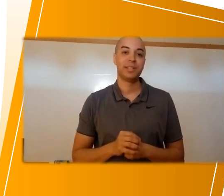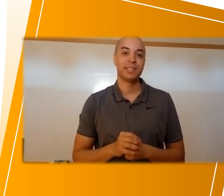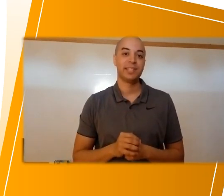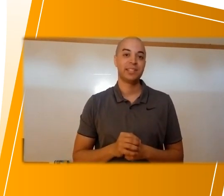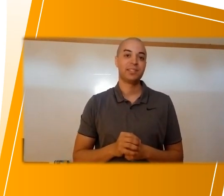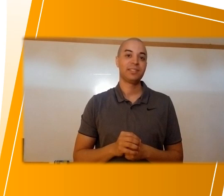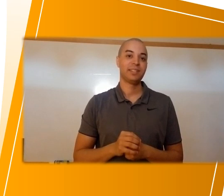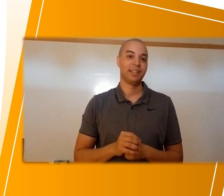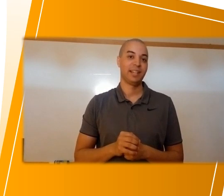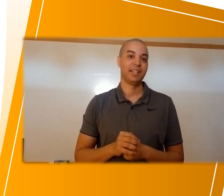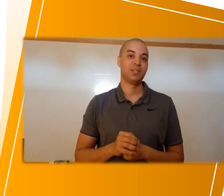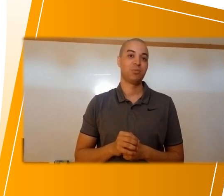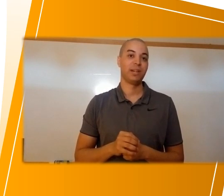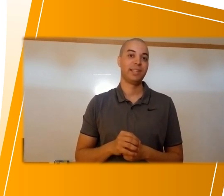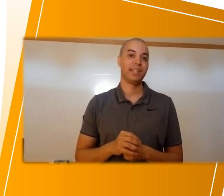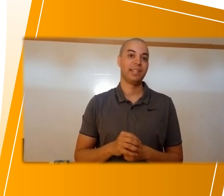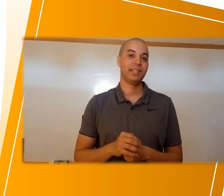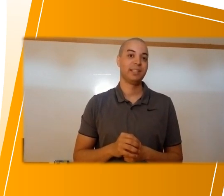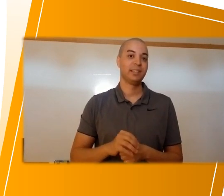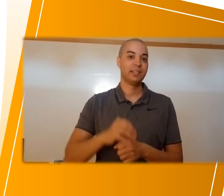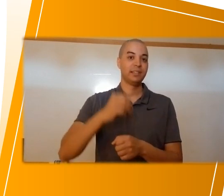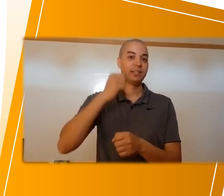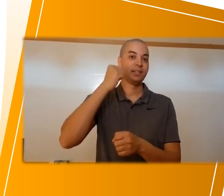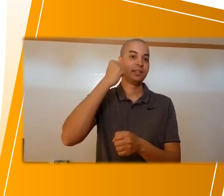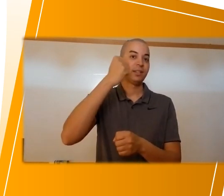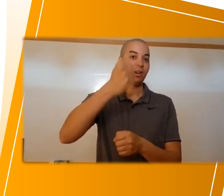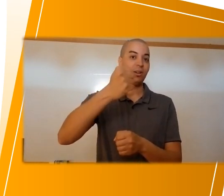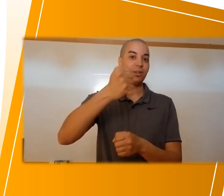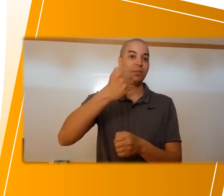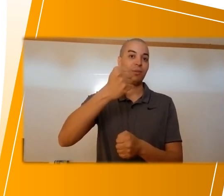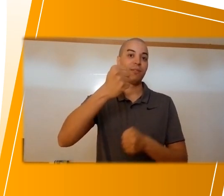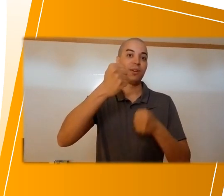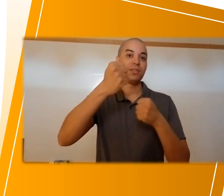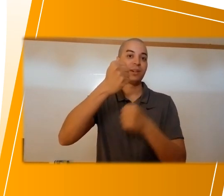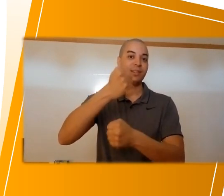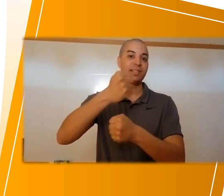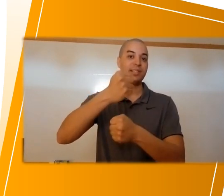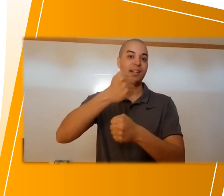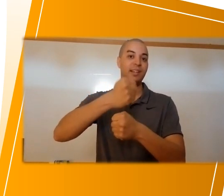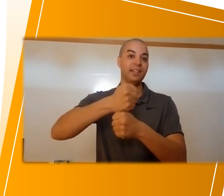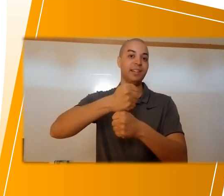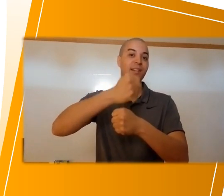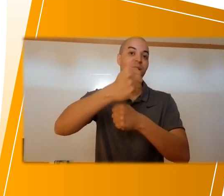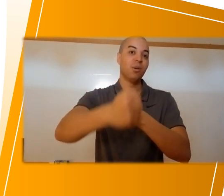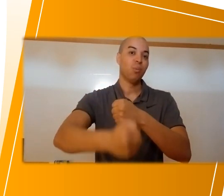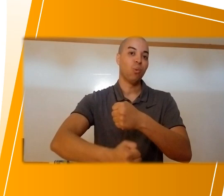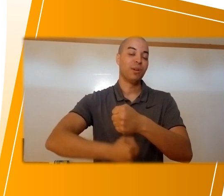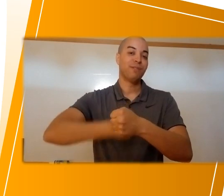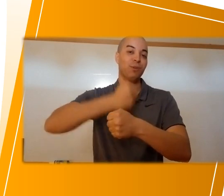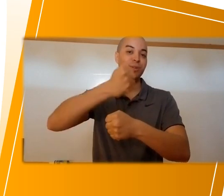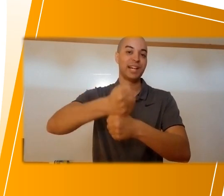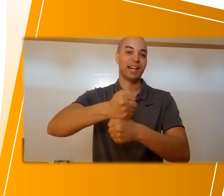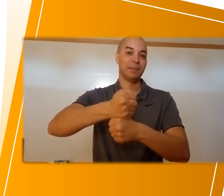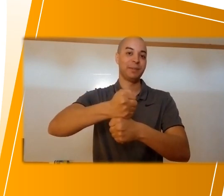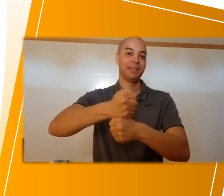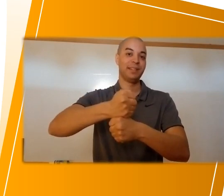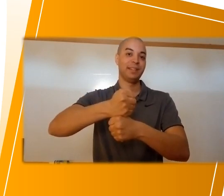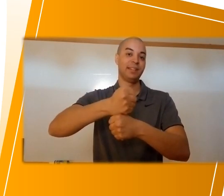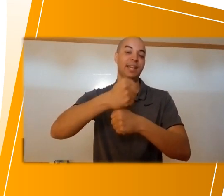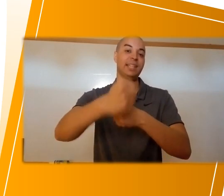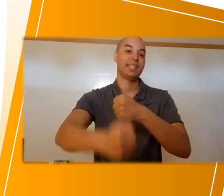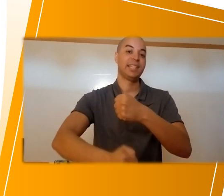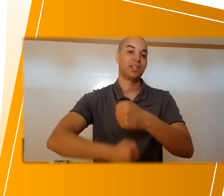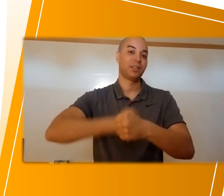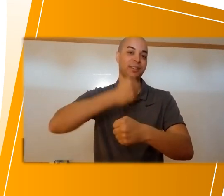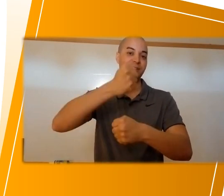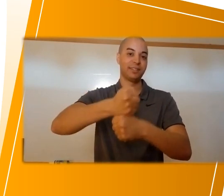Because what is a year? It is when the Earth revolves around the sun 1 full time.